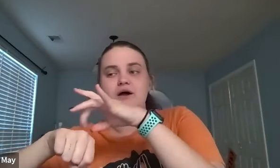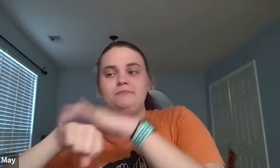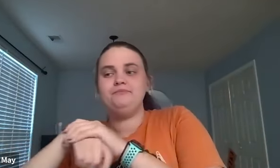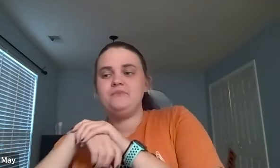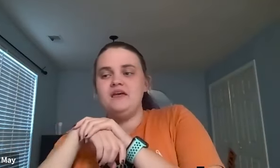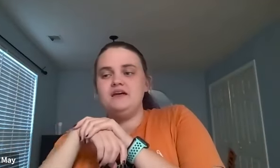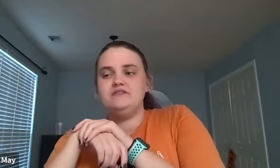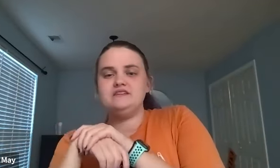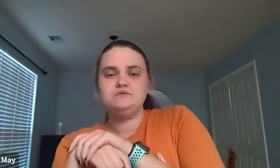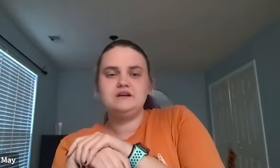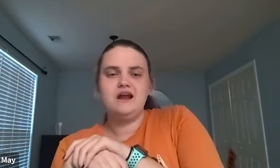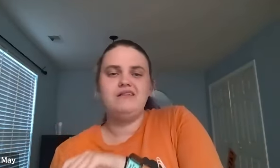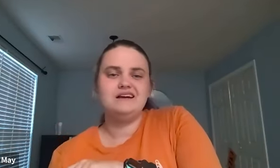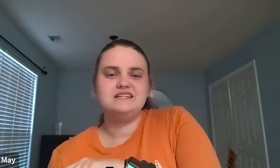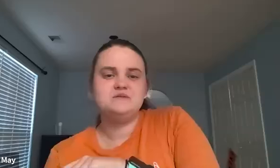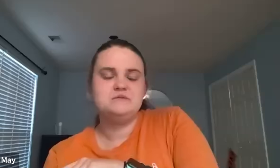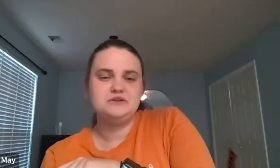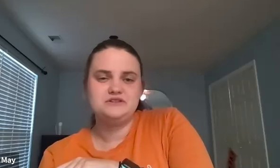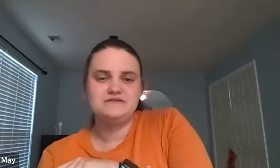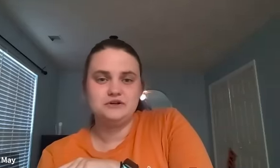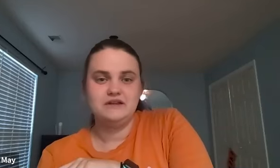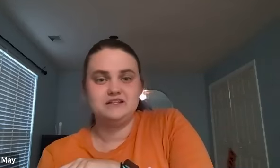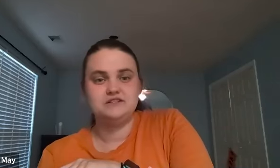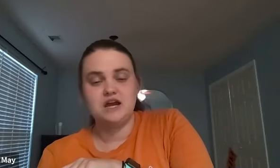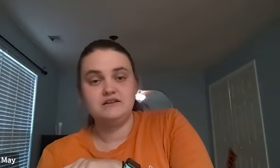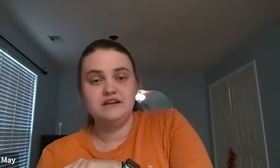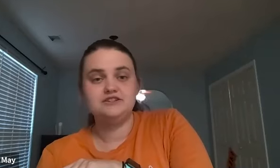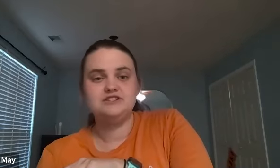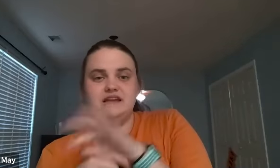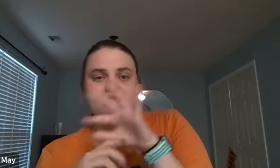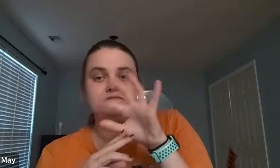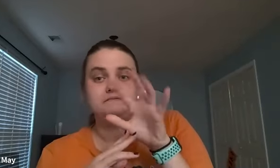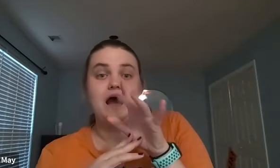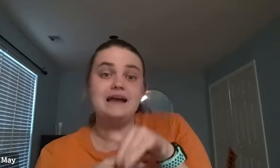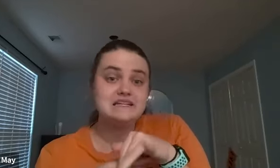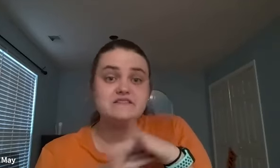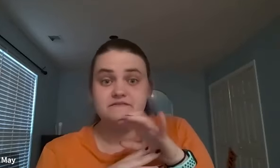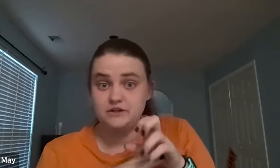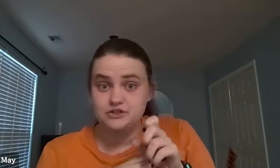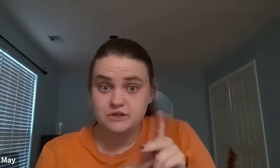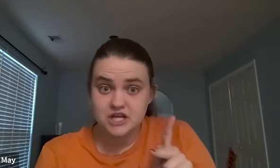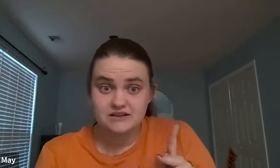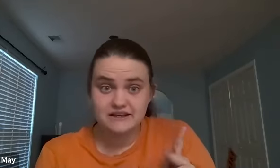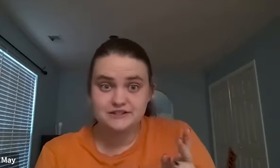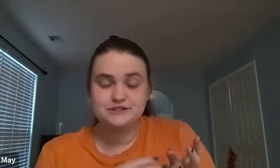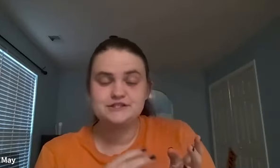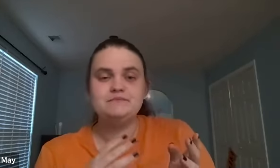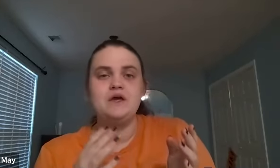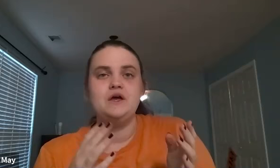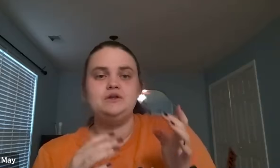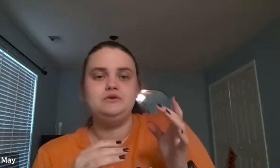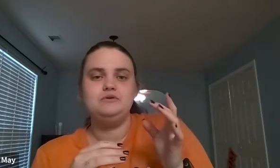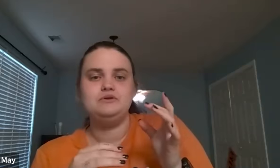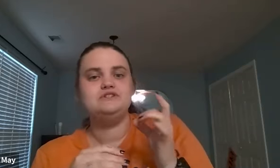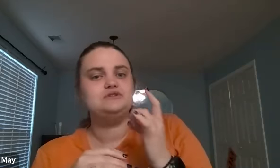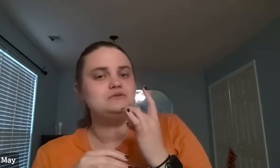And this one, a lot of times people use it for like jack-o'-lanterns. Like I tend to finger spell jack-o'-lanterns. You could do